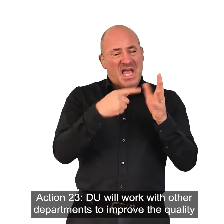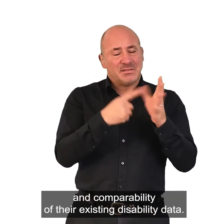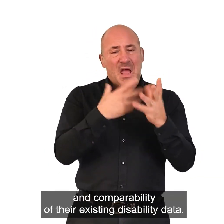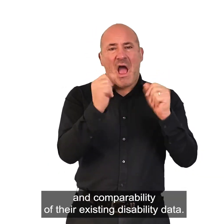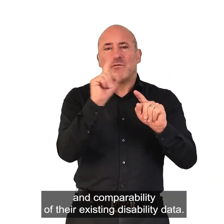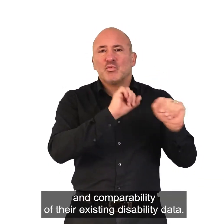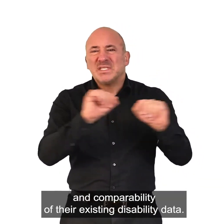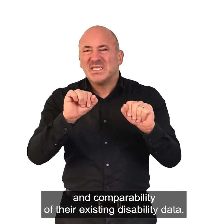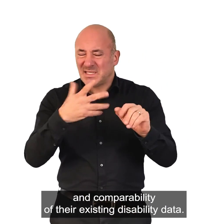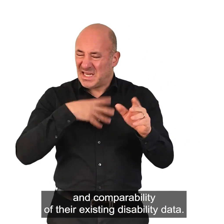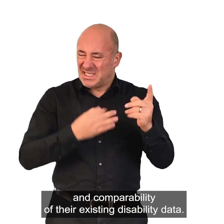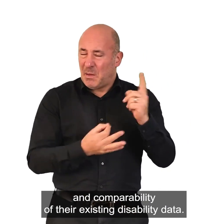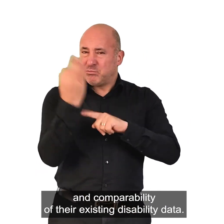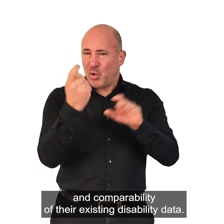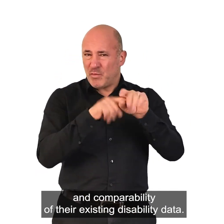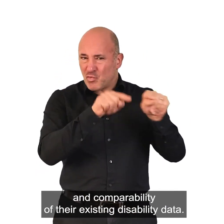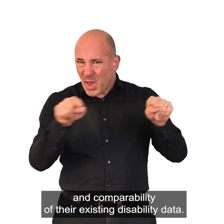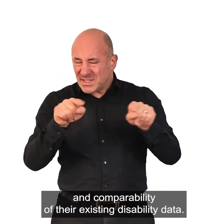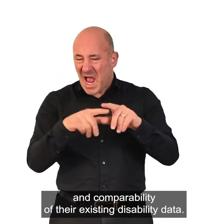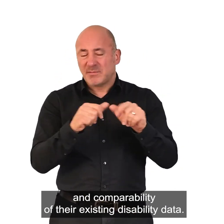and comparability of their existing disability data.